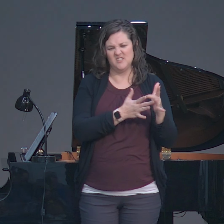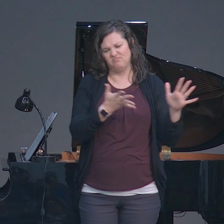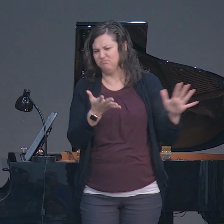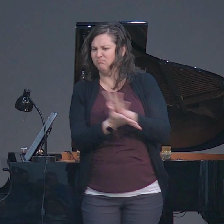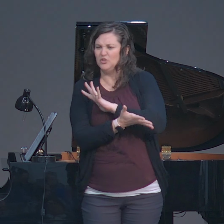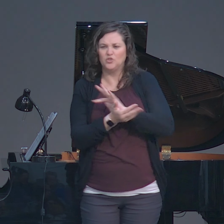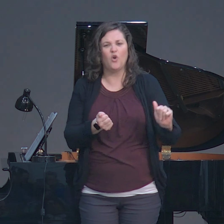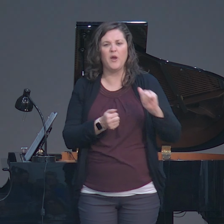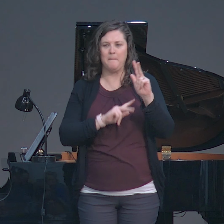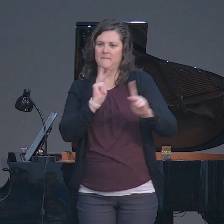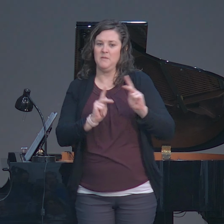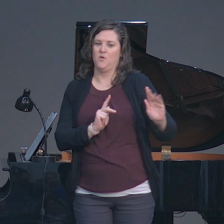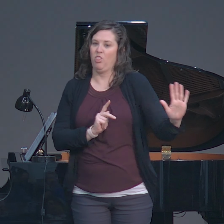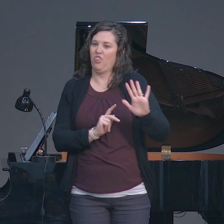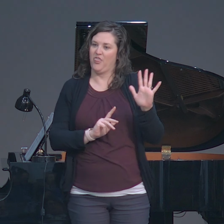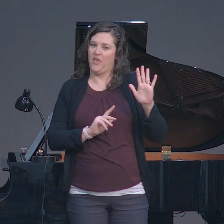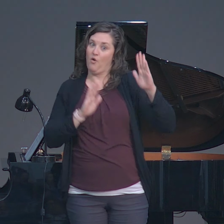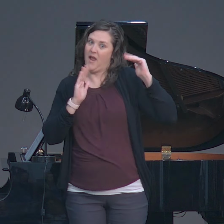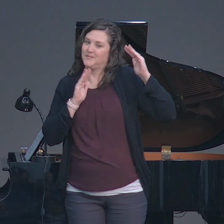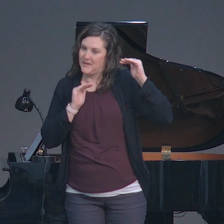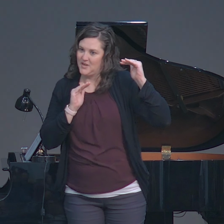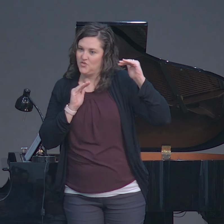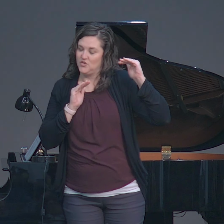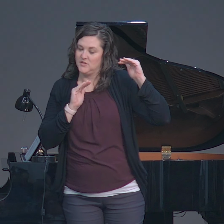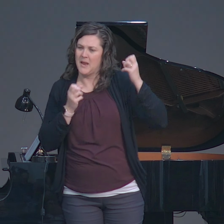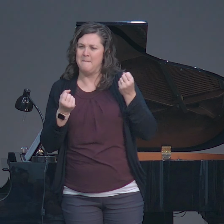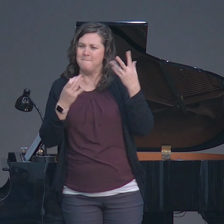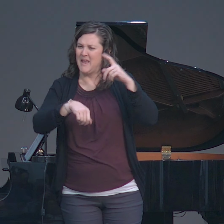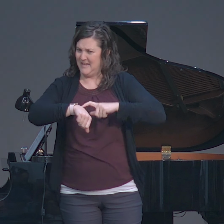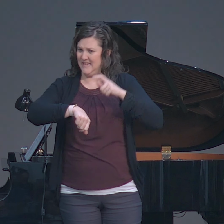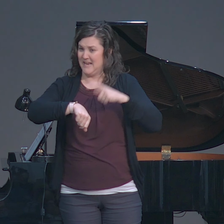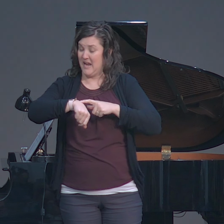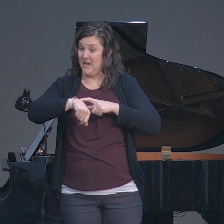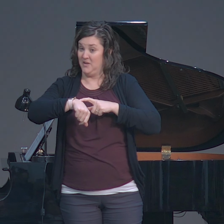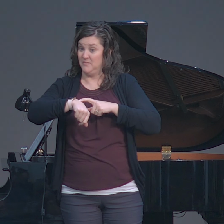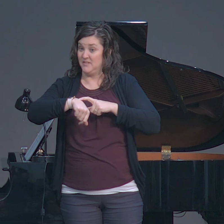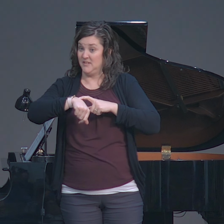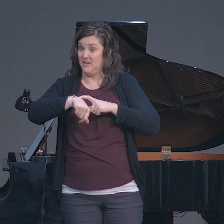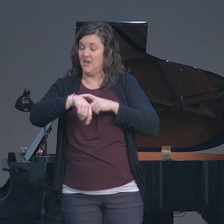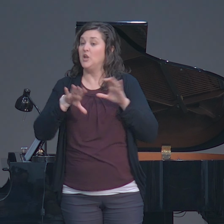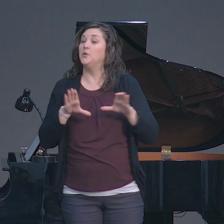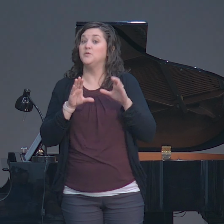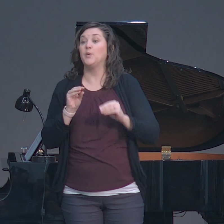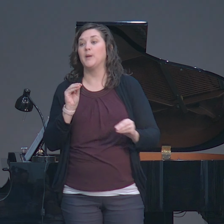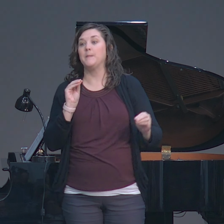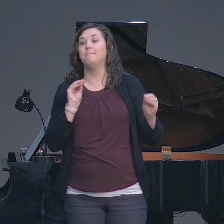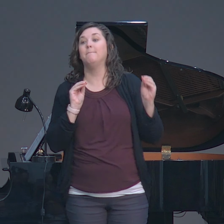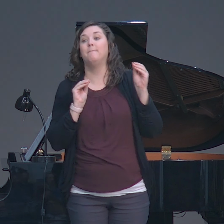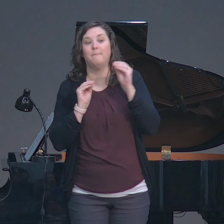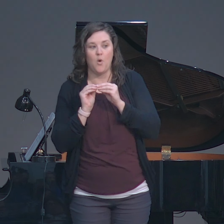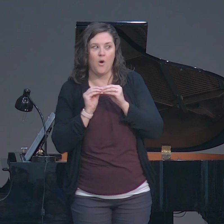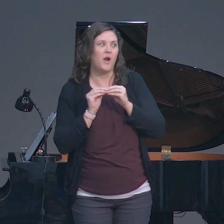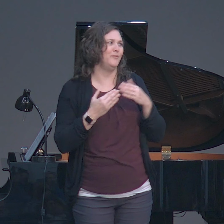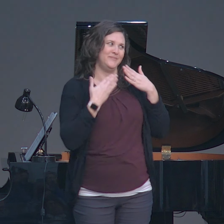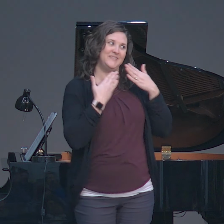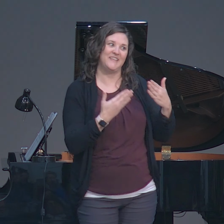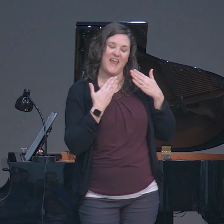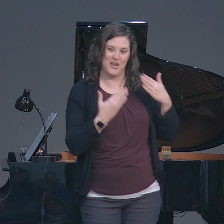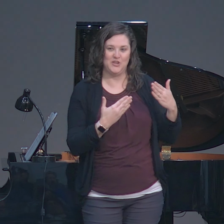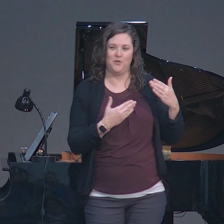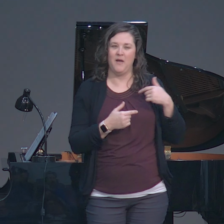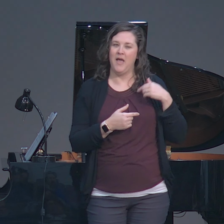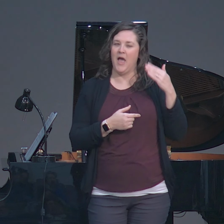expectations. Many times he was exceeding them, but thank you, Dave. I knew that was going to happen as